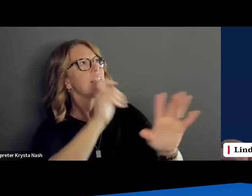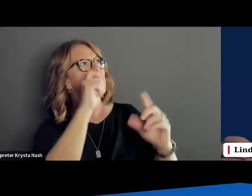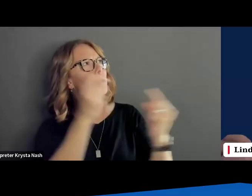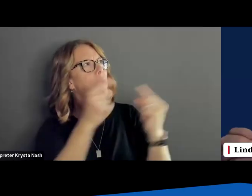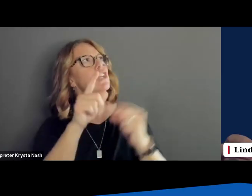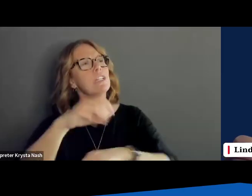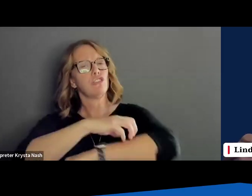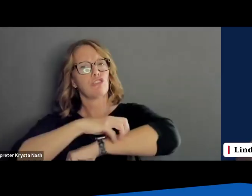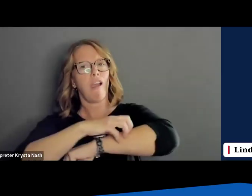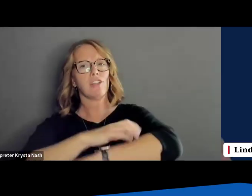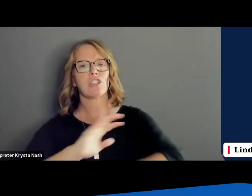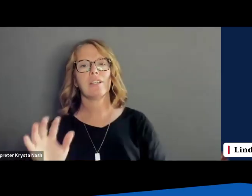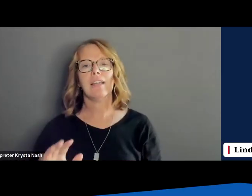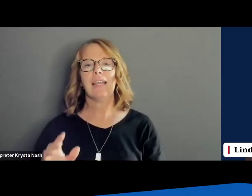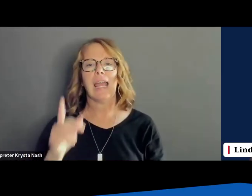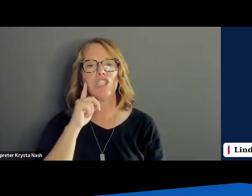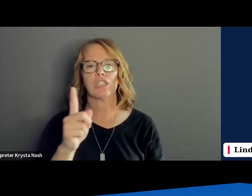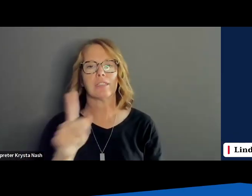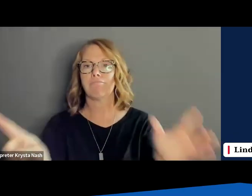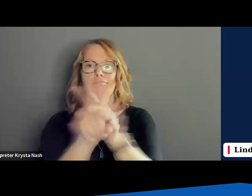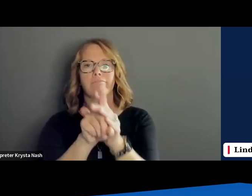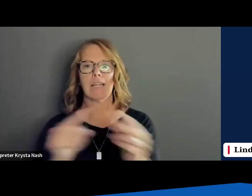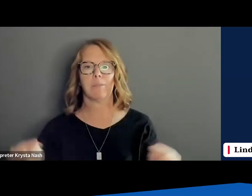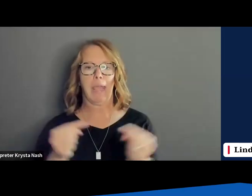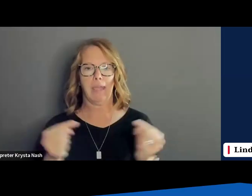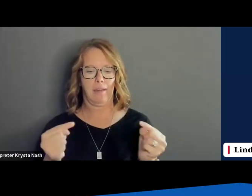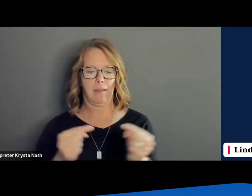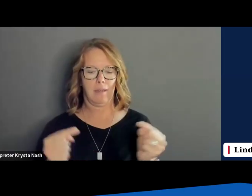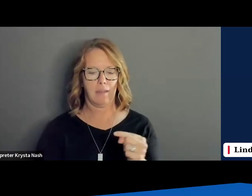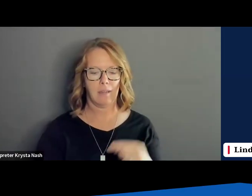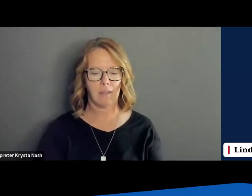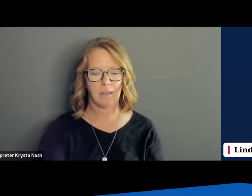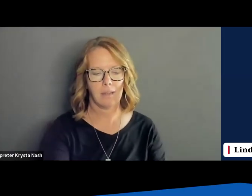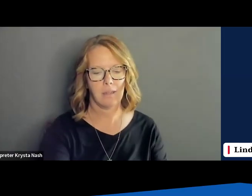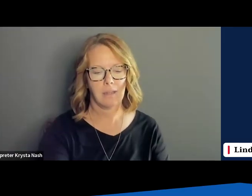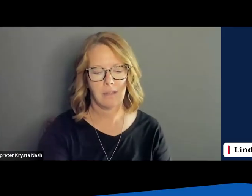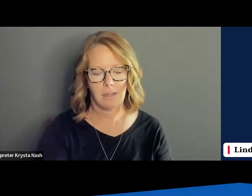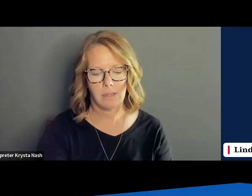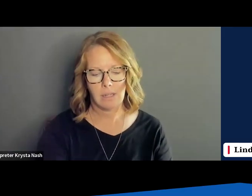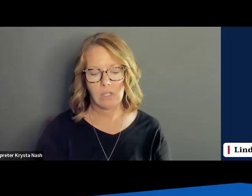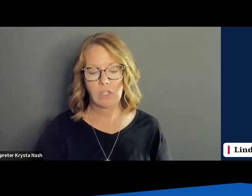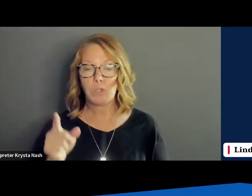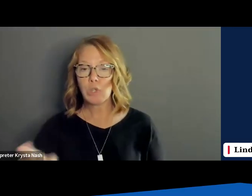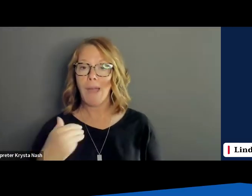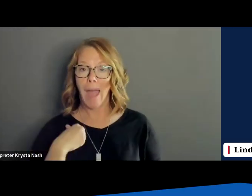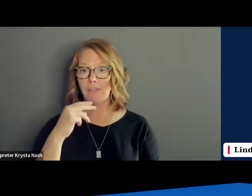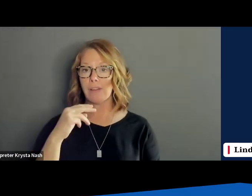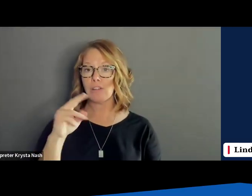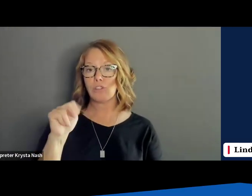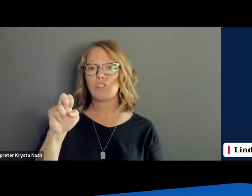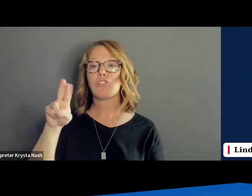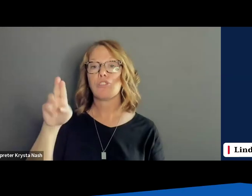to scratch it." So it just comes up as a message. So when you have pain, neuropathic